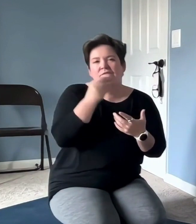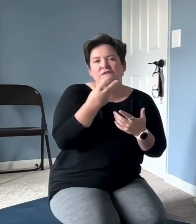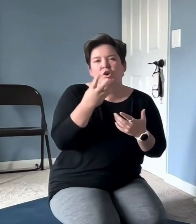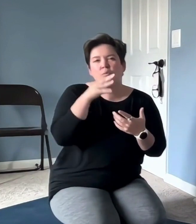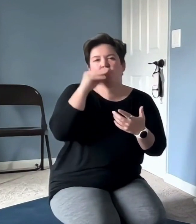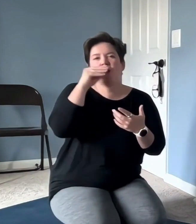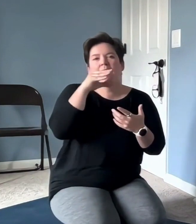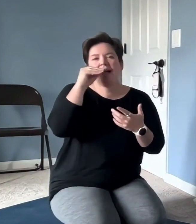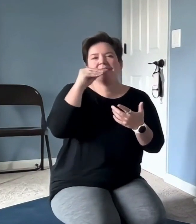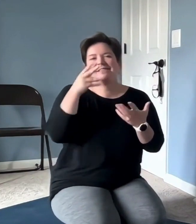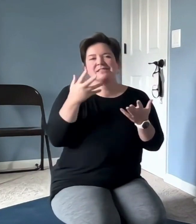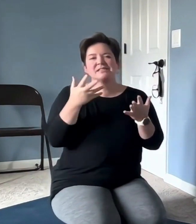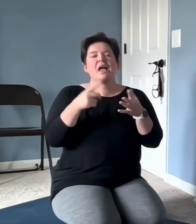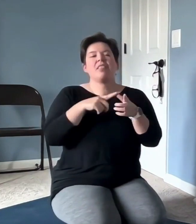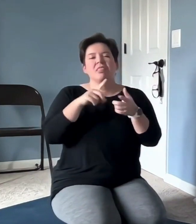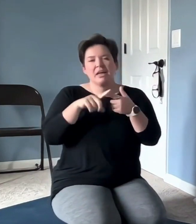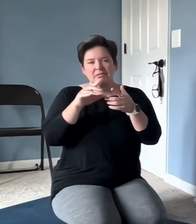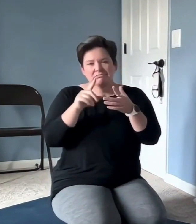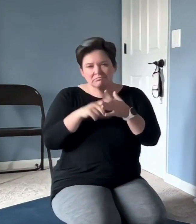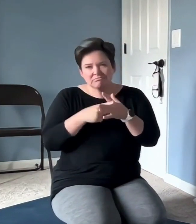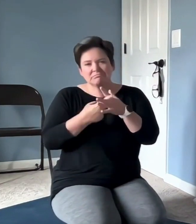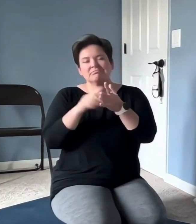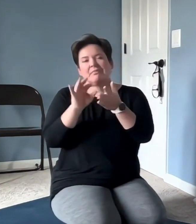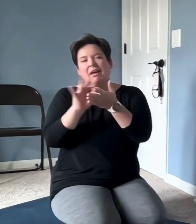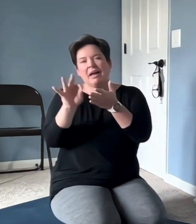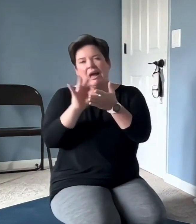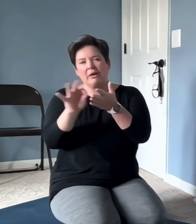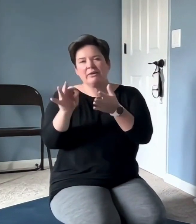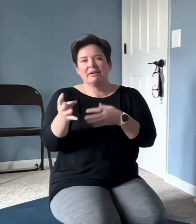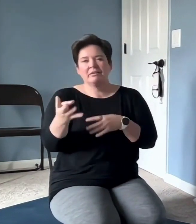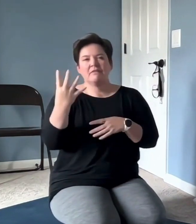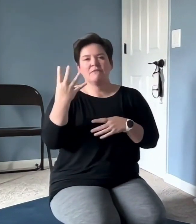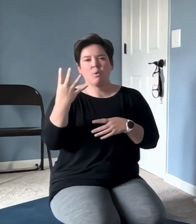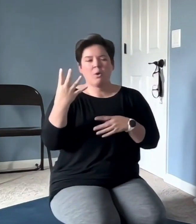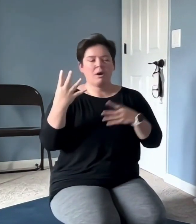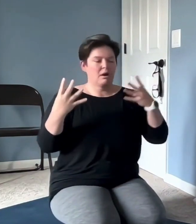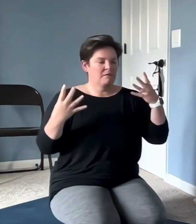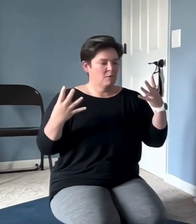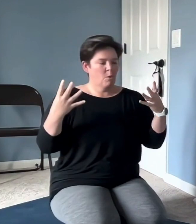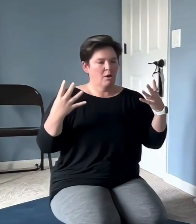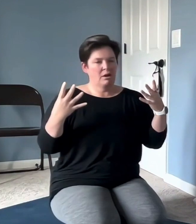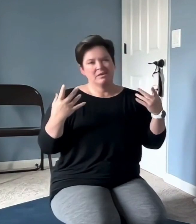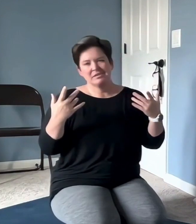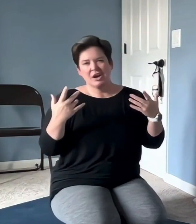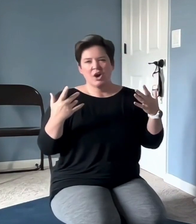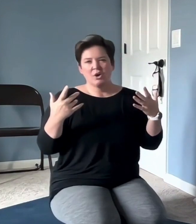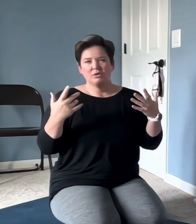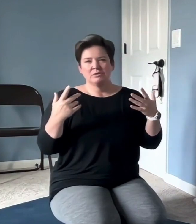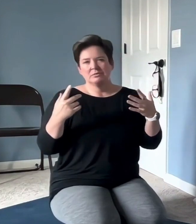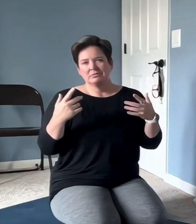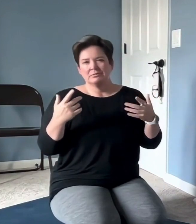I'll probably take a few breaths and then begin counting 4 per side. And